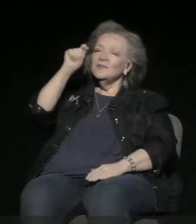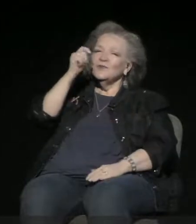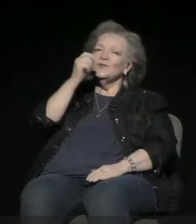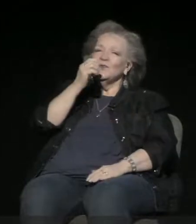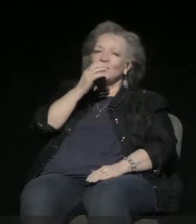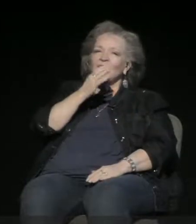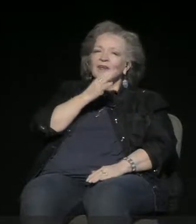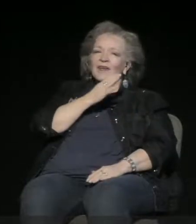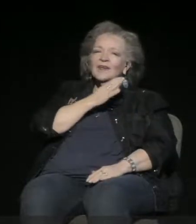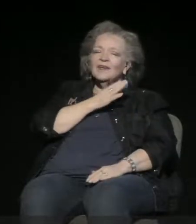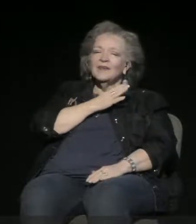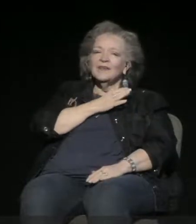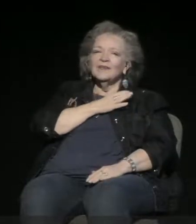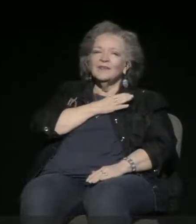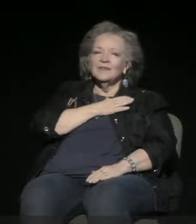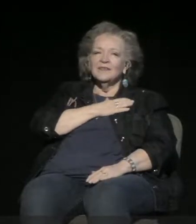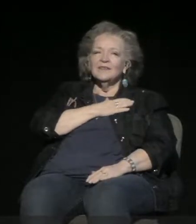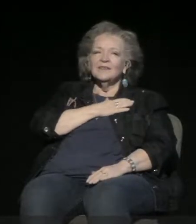of God.